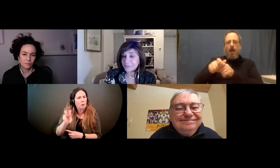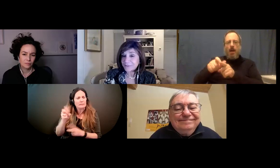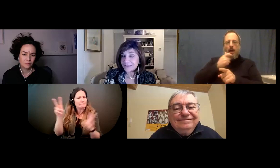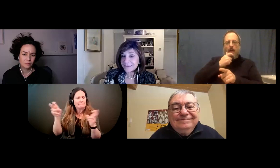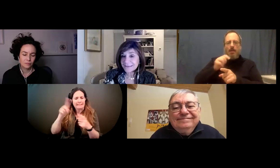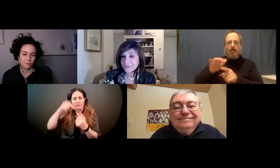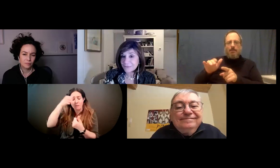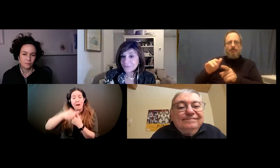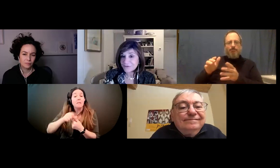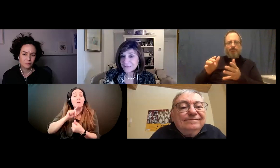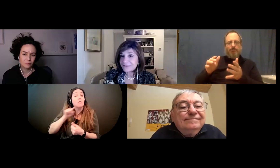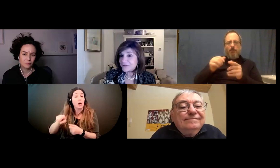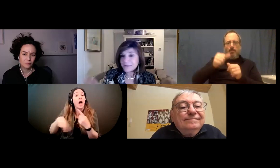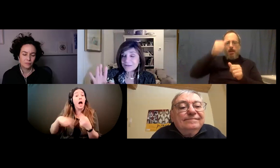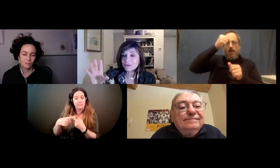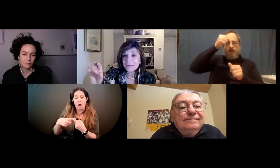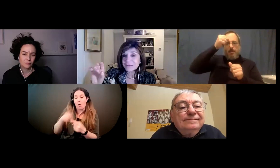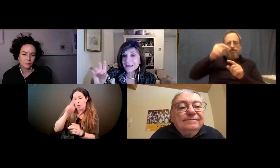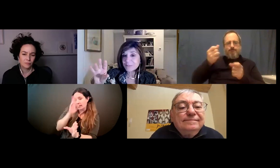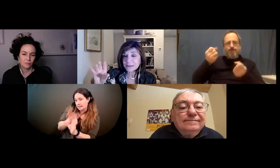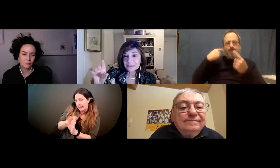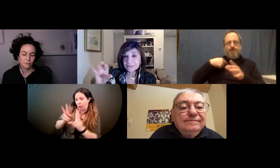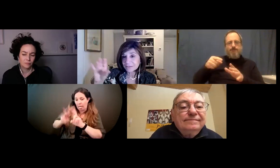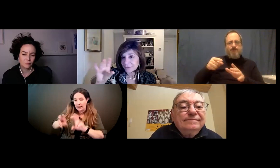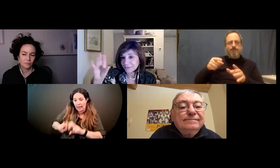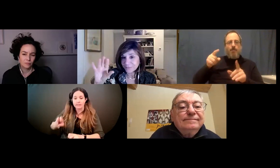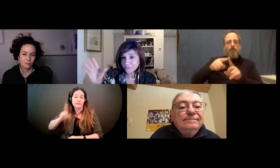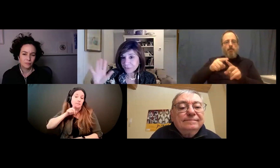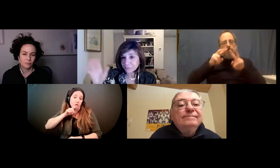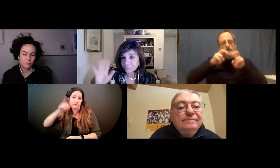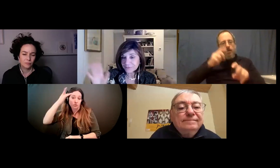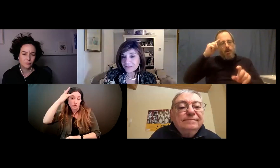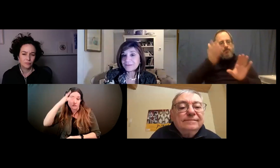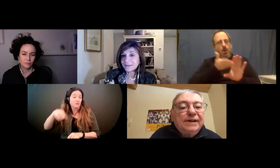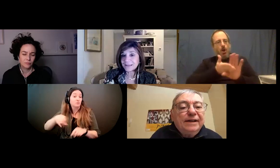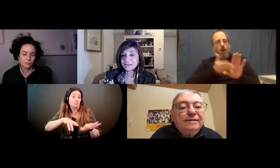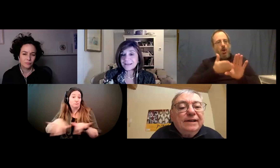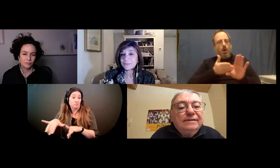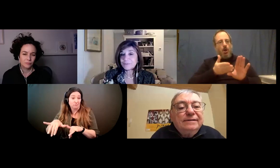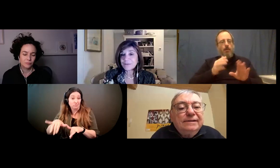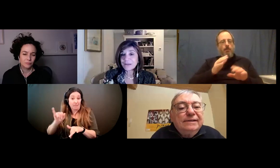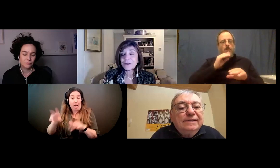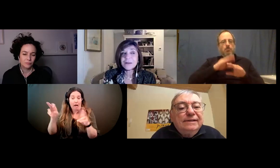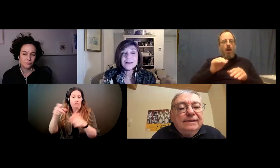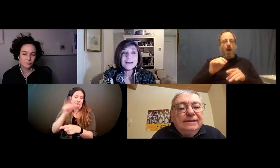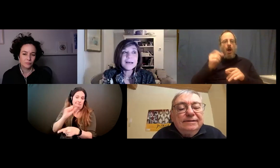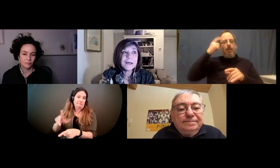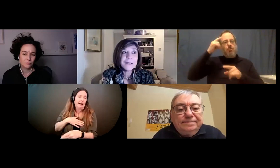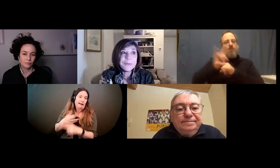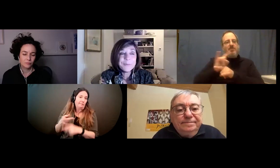about psychoanalysis and artificial intelligence. You just have to type in, and it'll be right there.